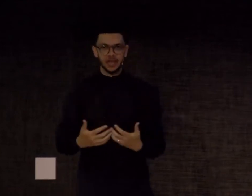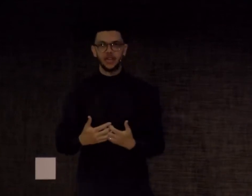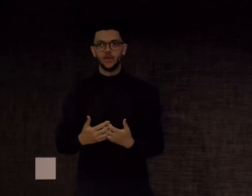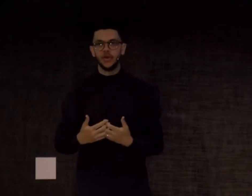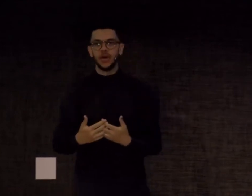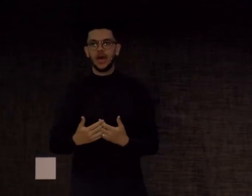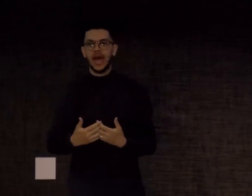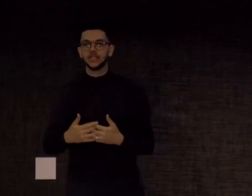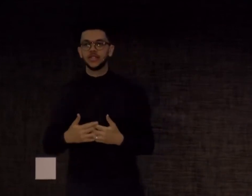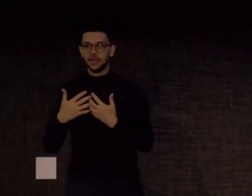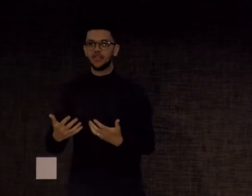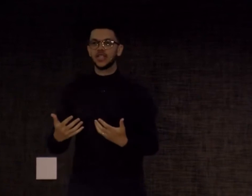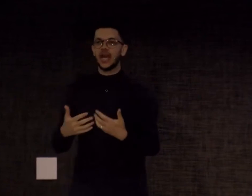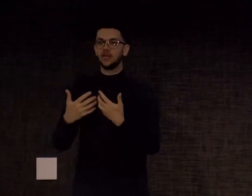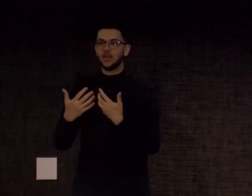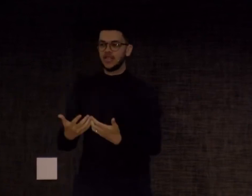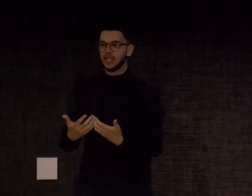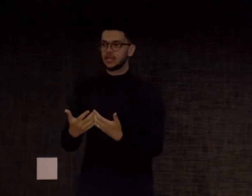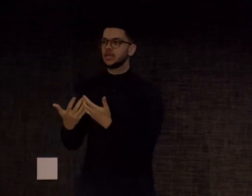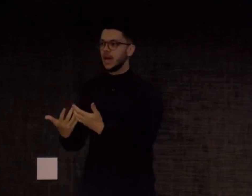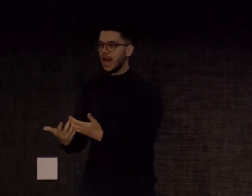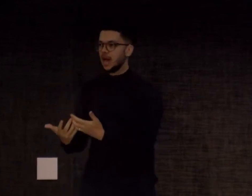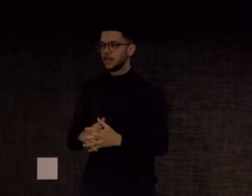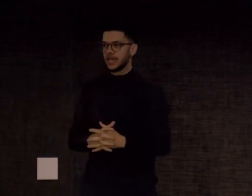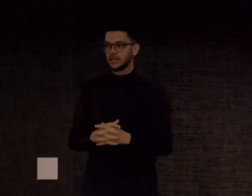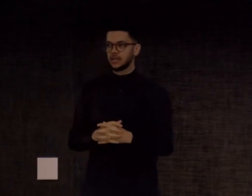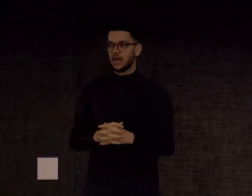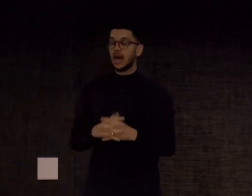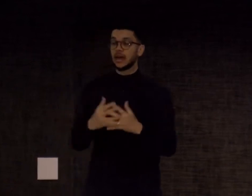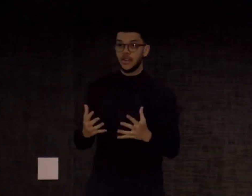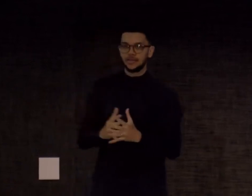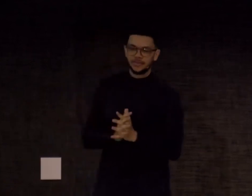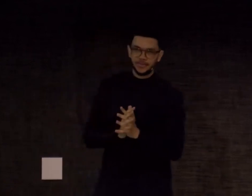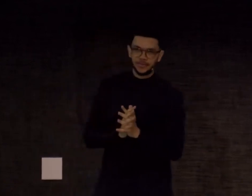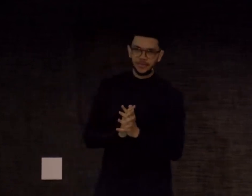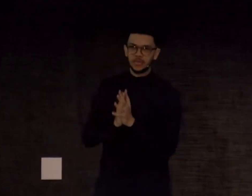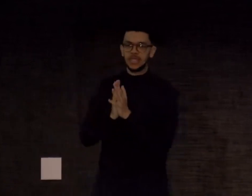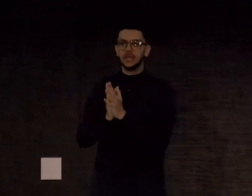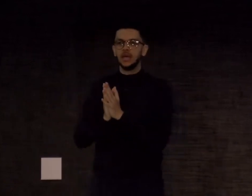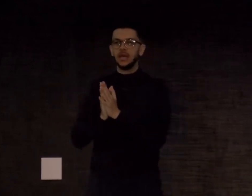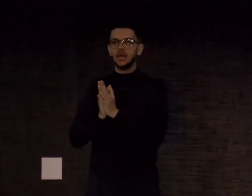think anew and to refresh and revisit how we look at our country.